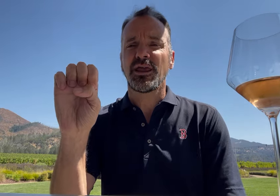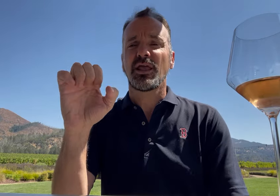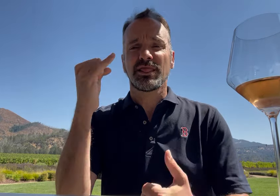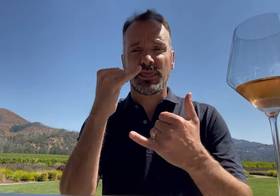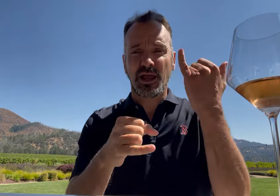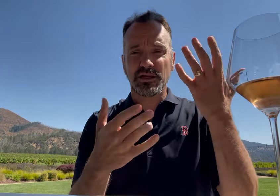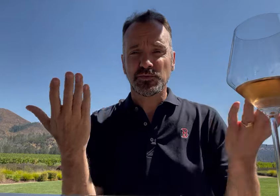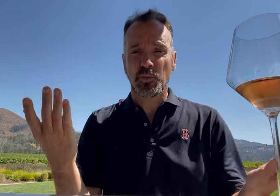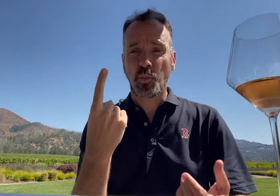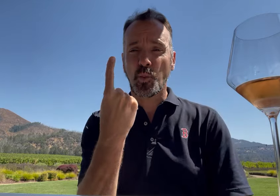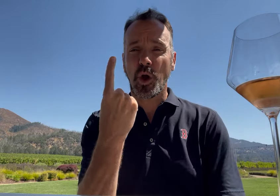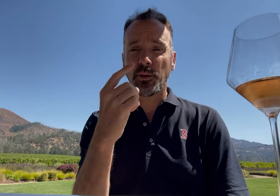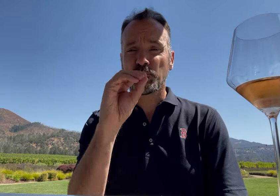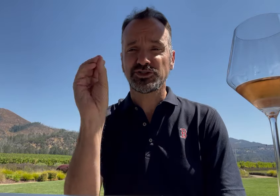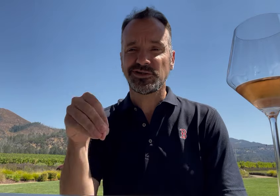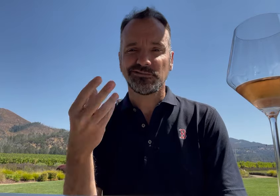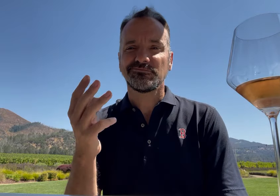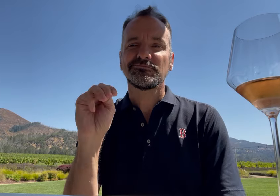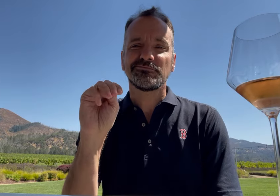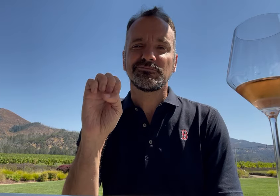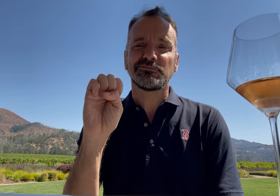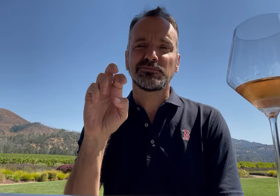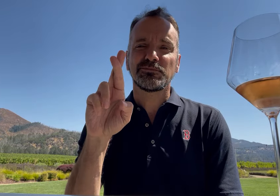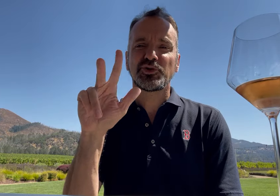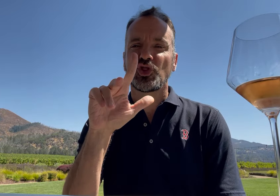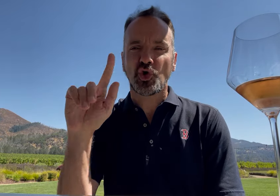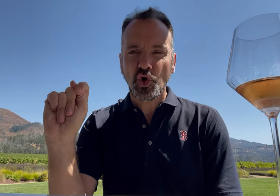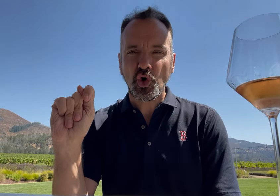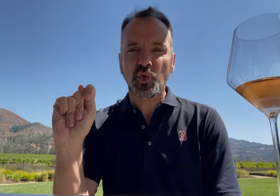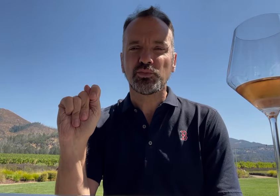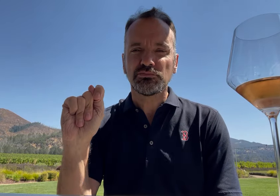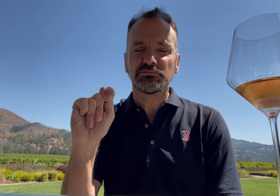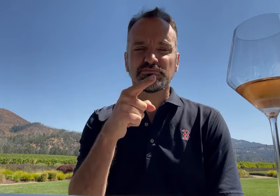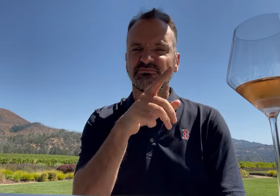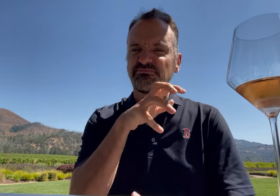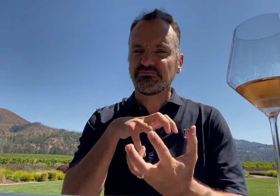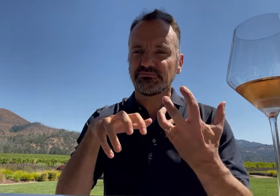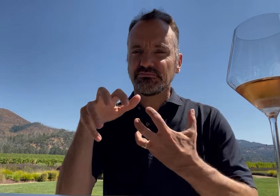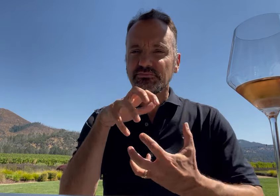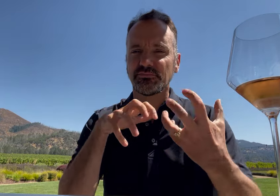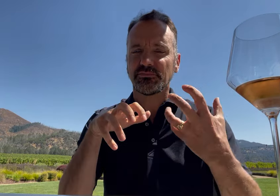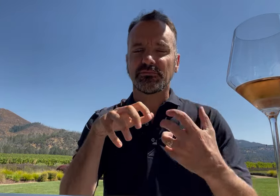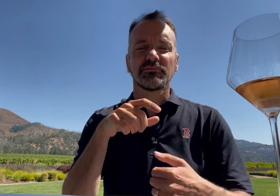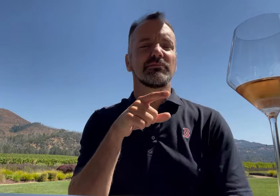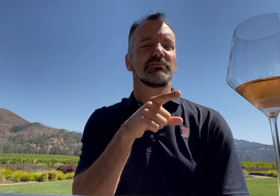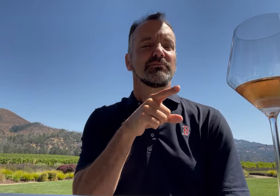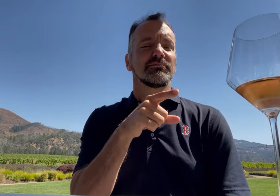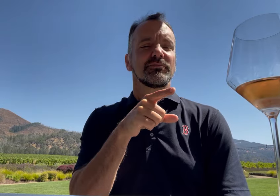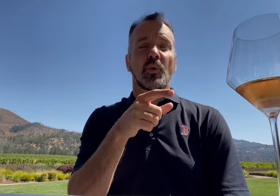Marsanais, and finally, it's 1% Merlot, all mixed